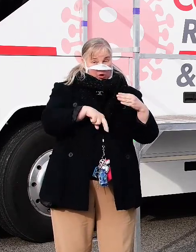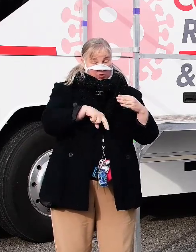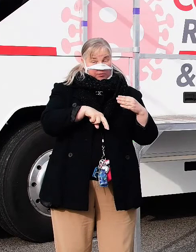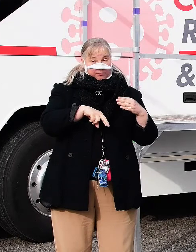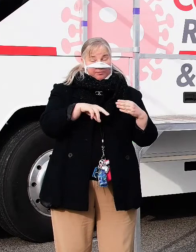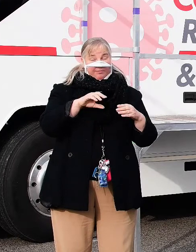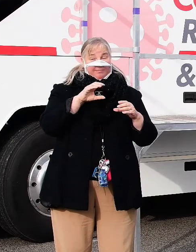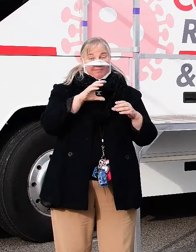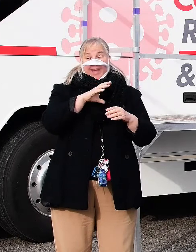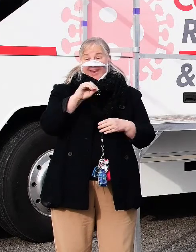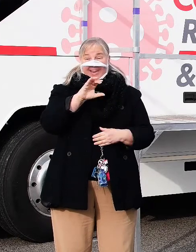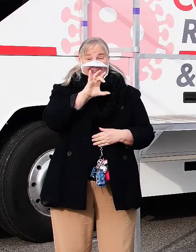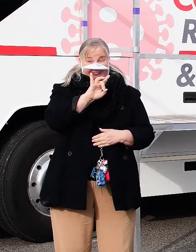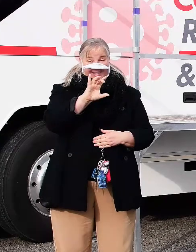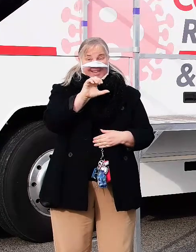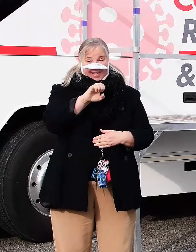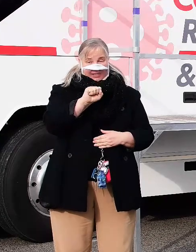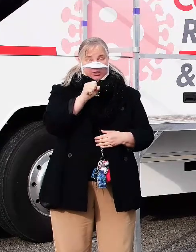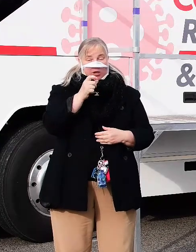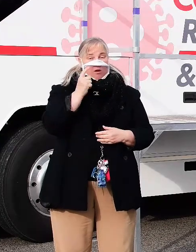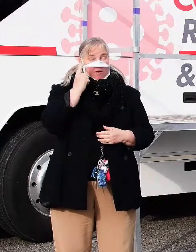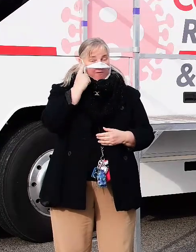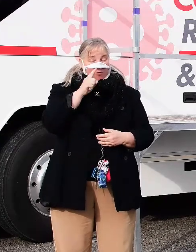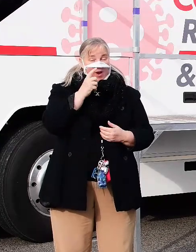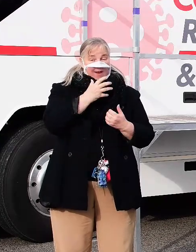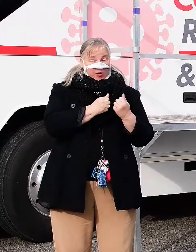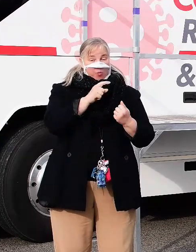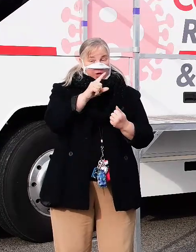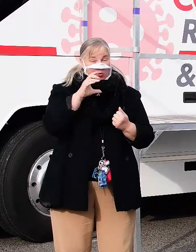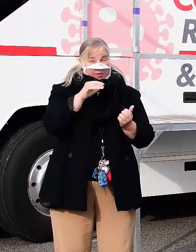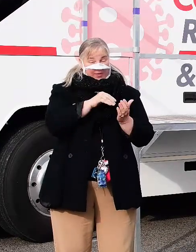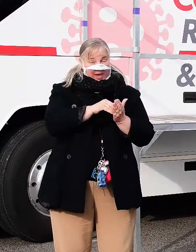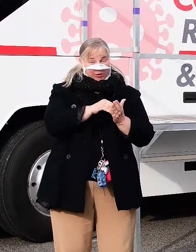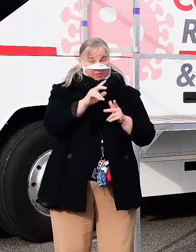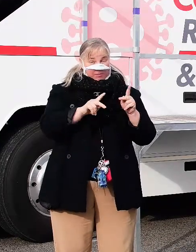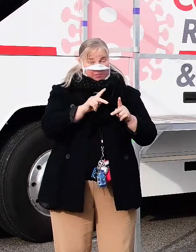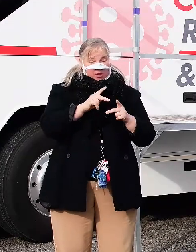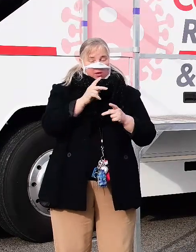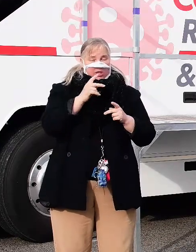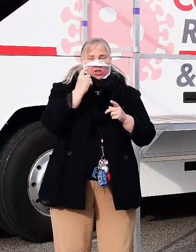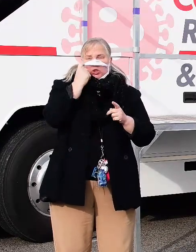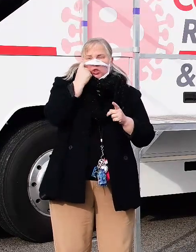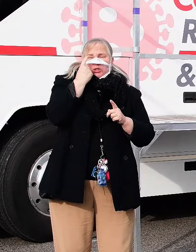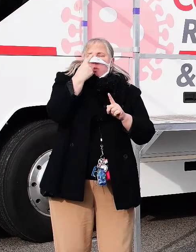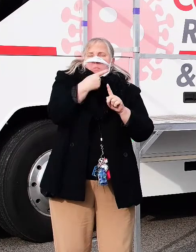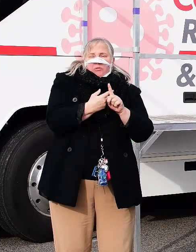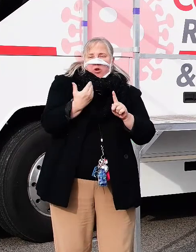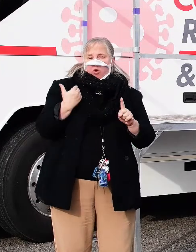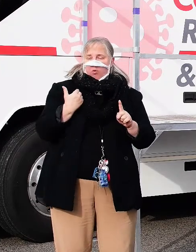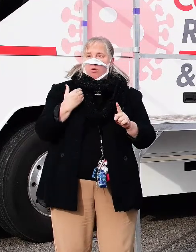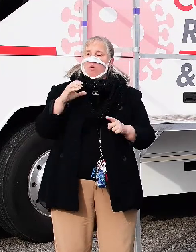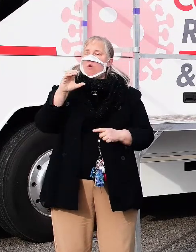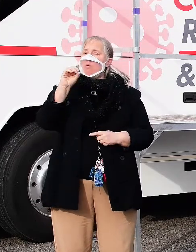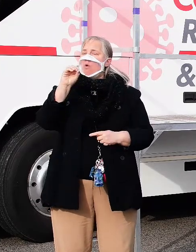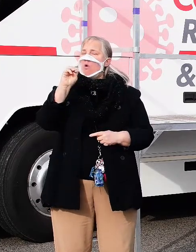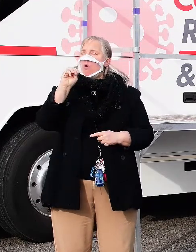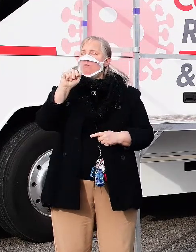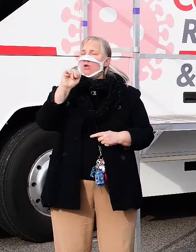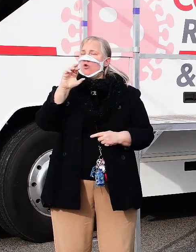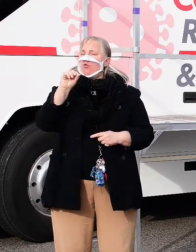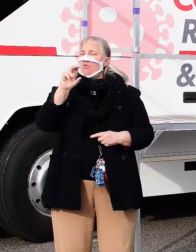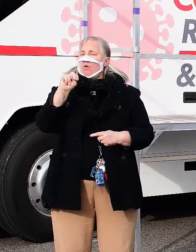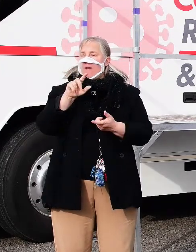8 cases per 100,000 just a month ago. The Omicron variant is